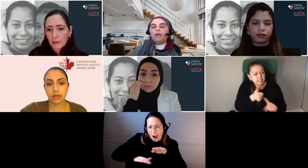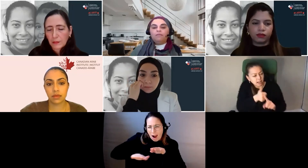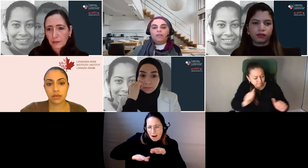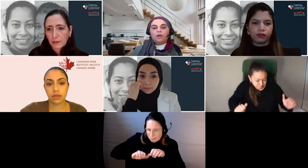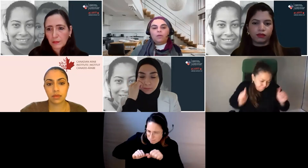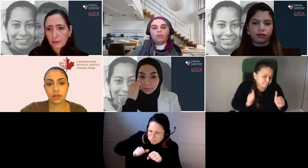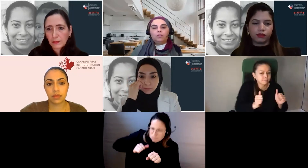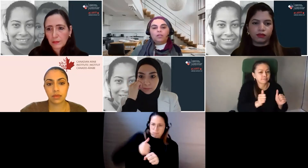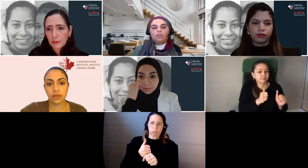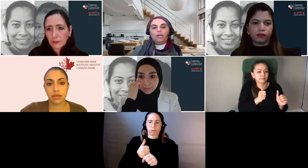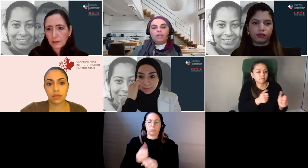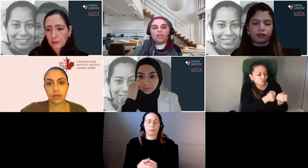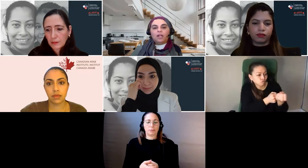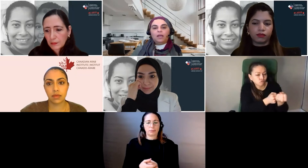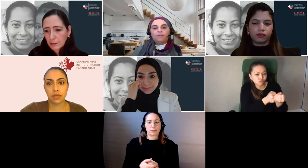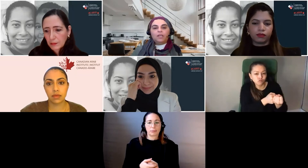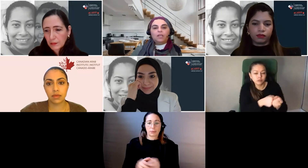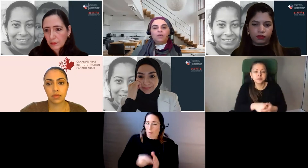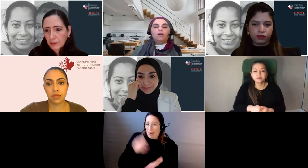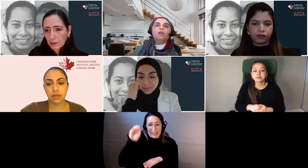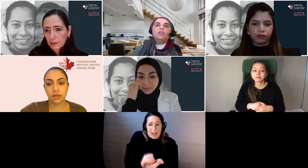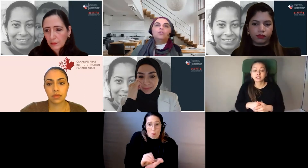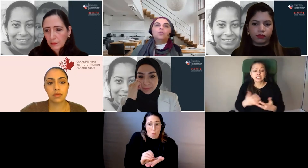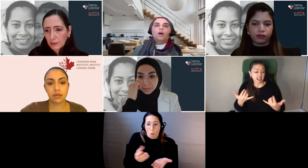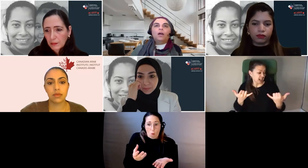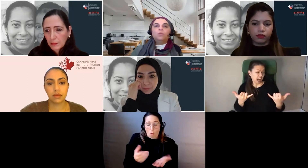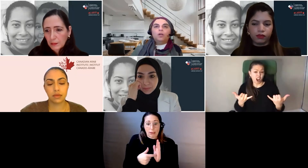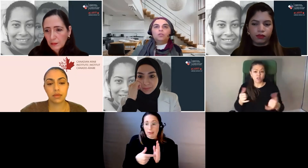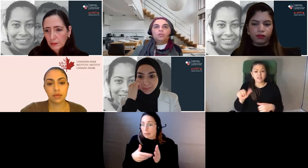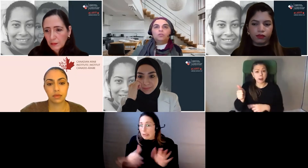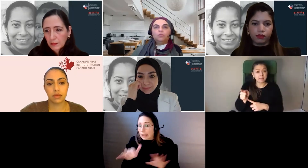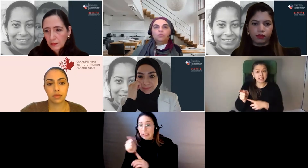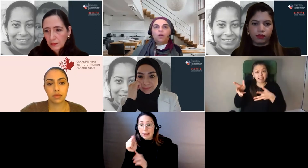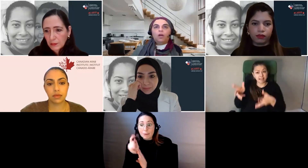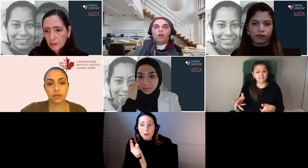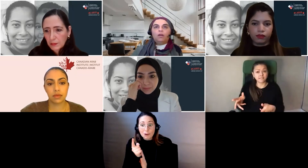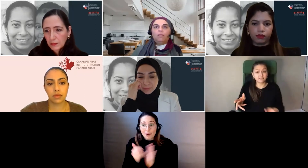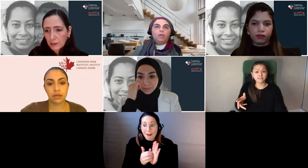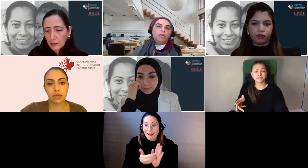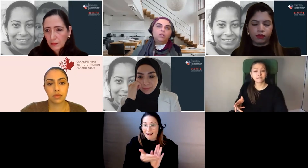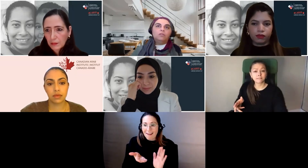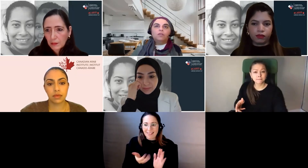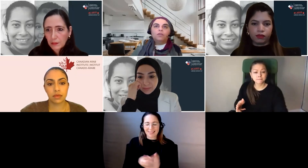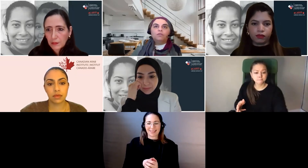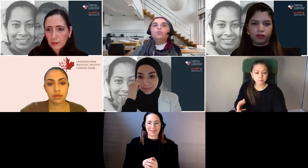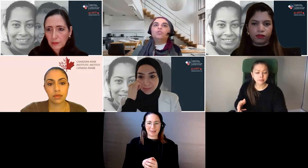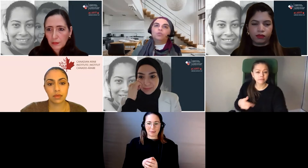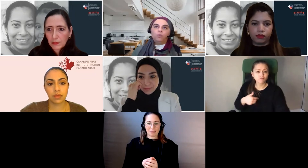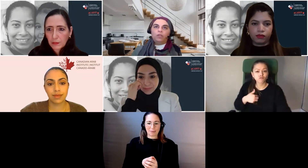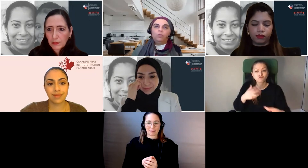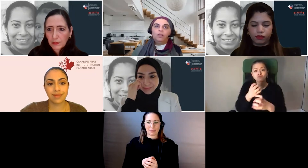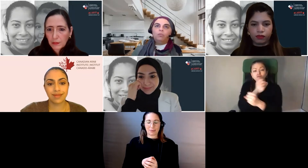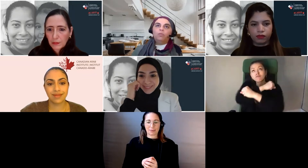we have now about 10 minutes left here. So I want to imagine different